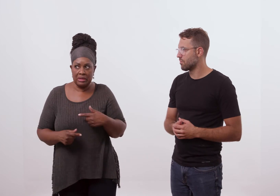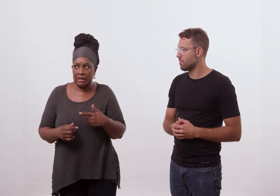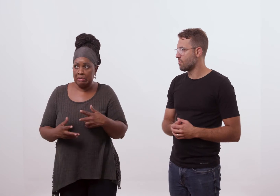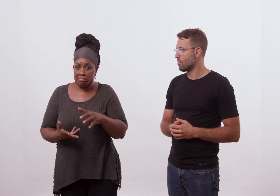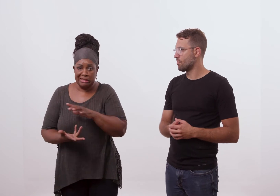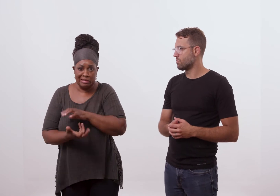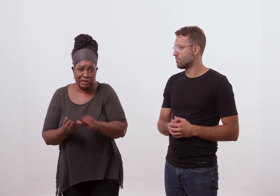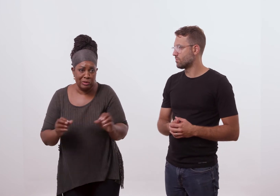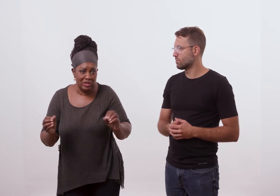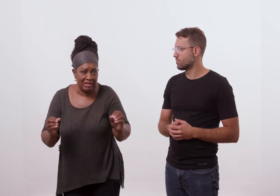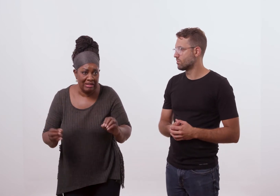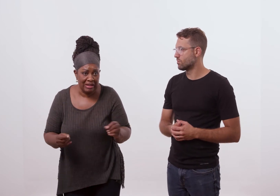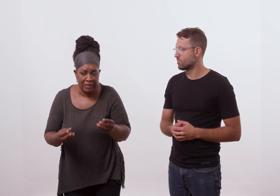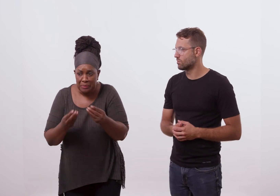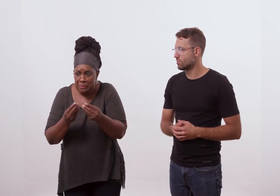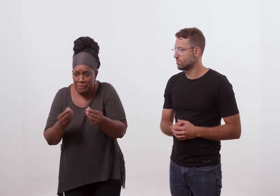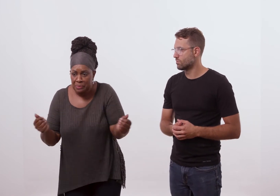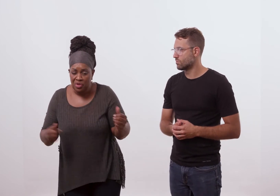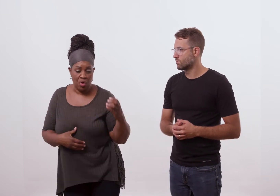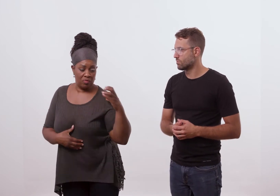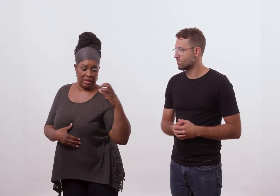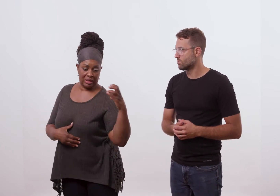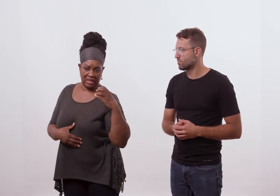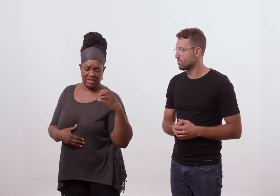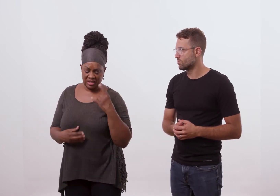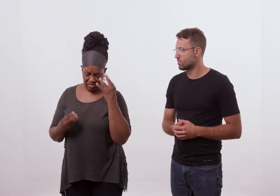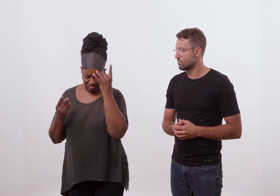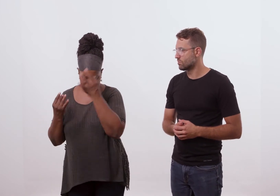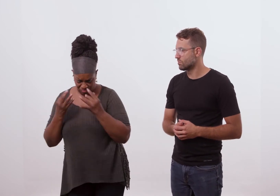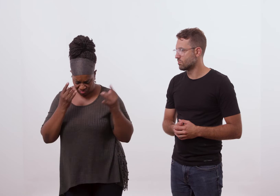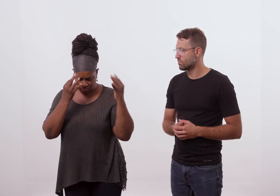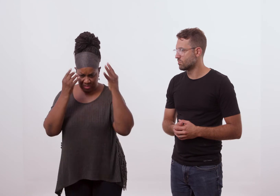calamity. Only Cutter and his brooding thoughts.